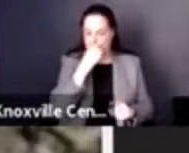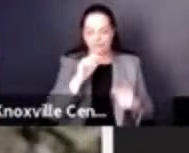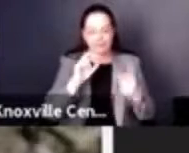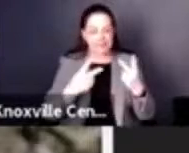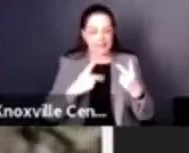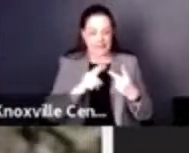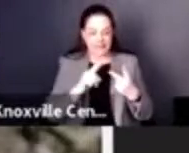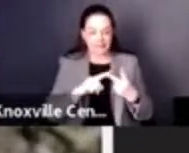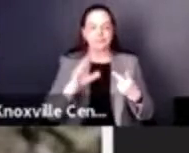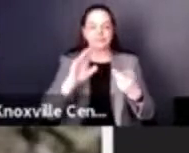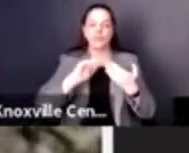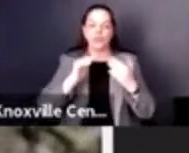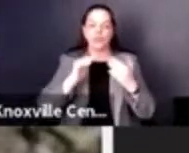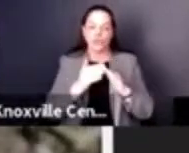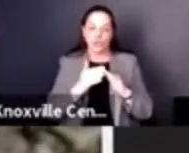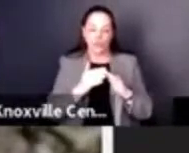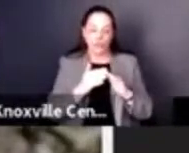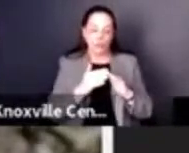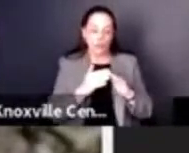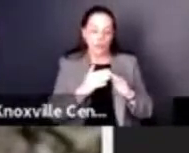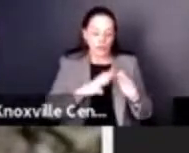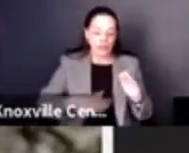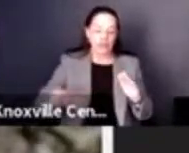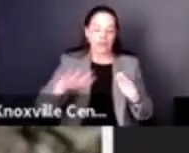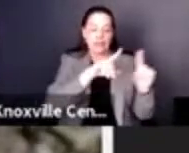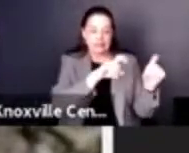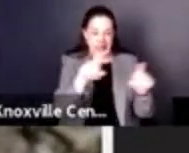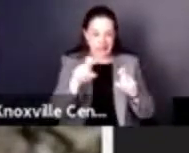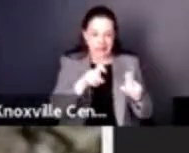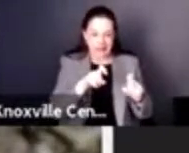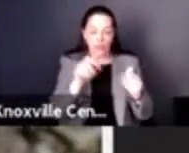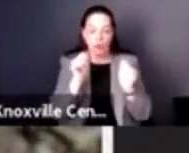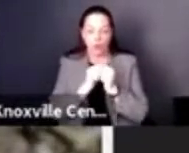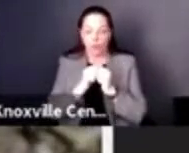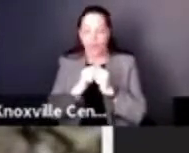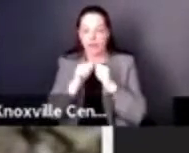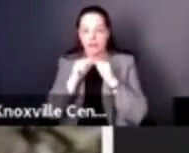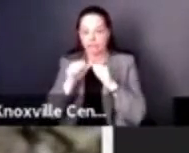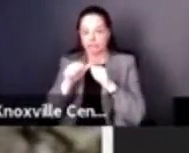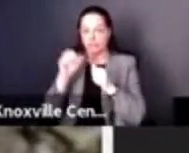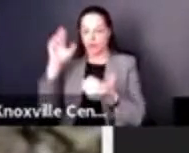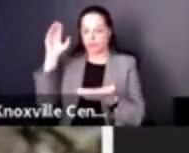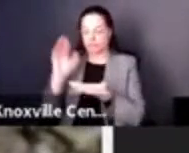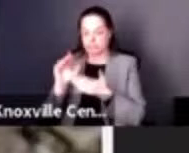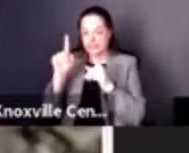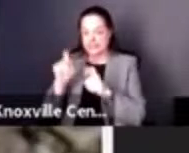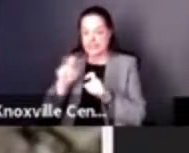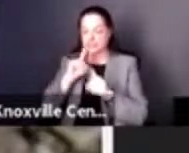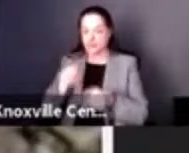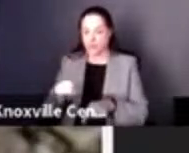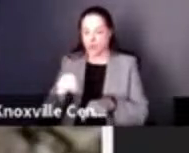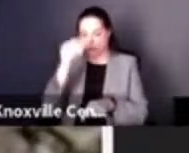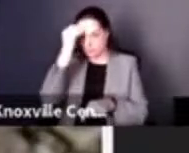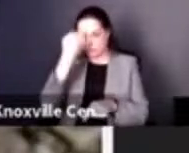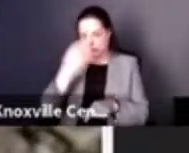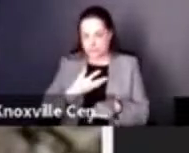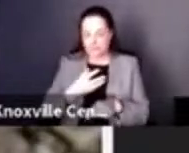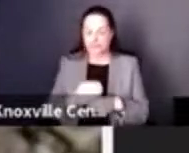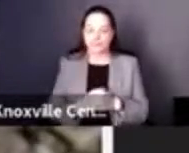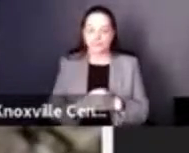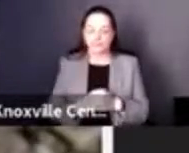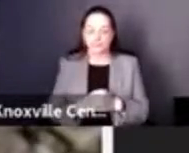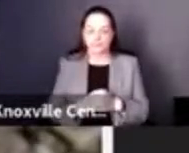benchmark, community-wide sustained and increased diagnostic testing with consistent or decreased test result reporting turnaround